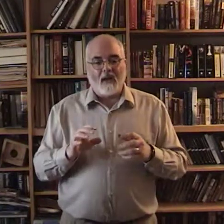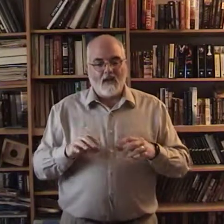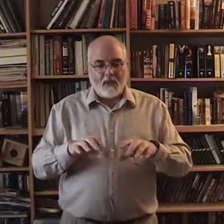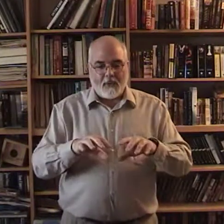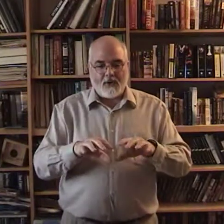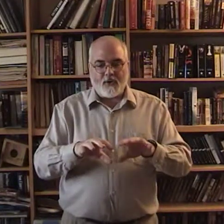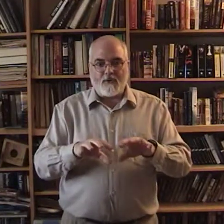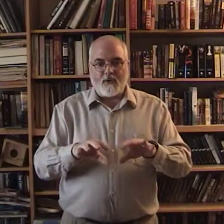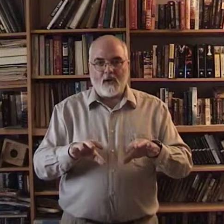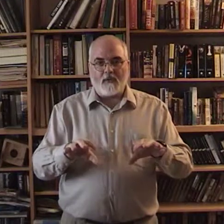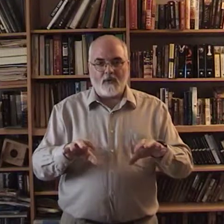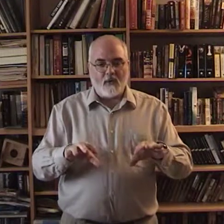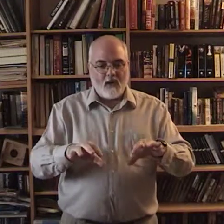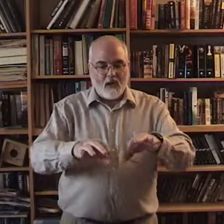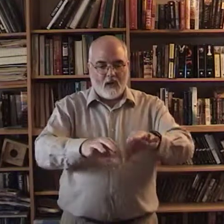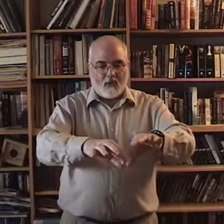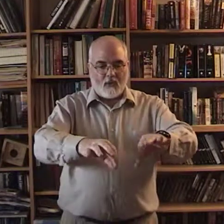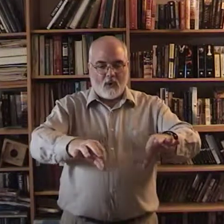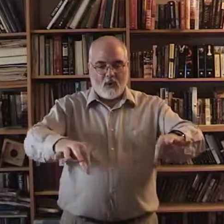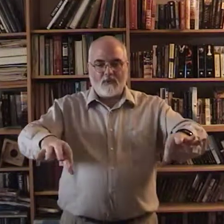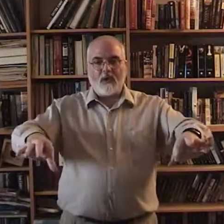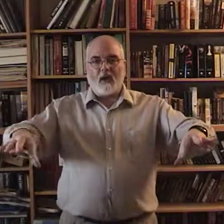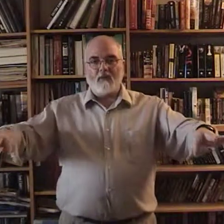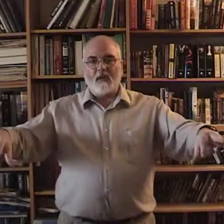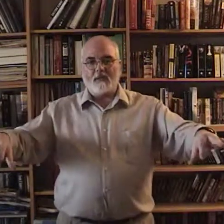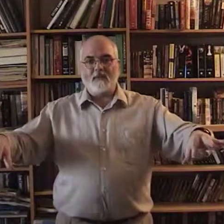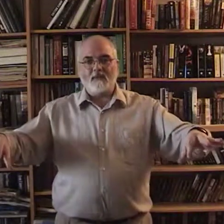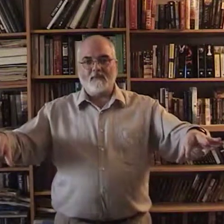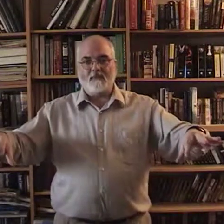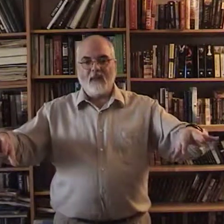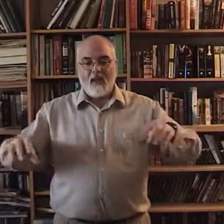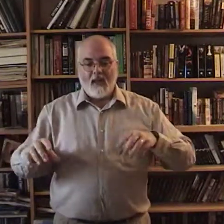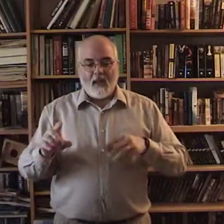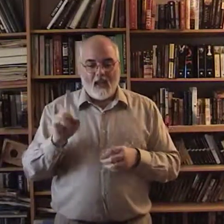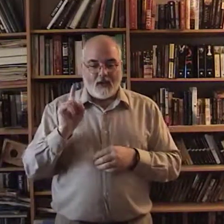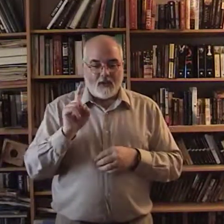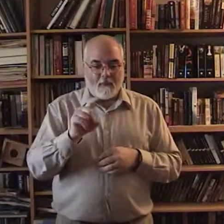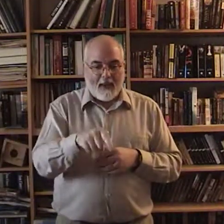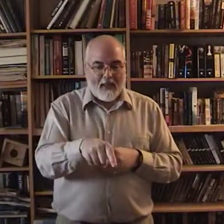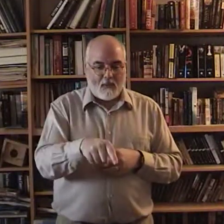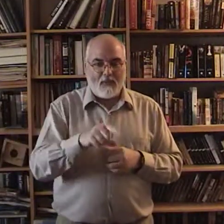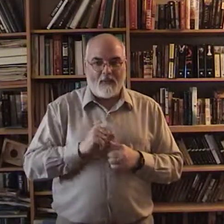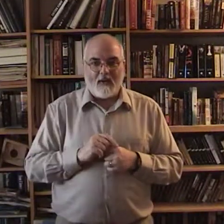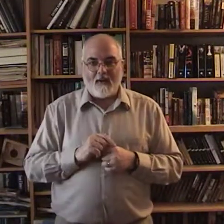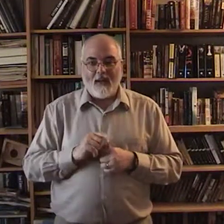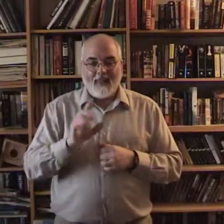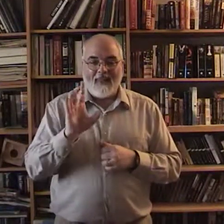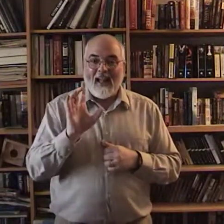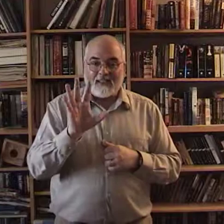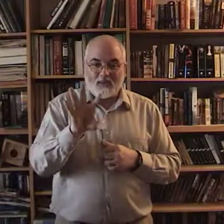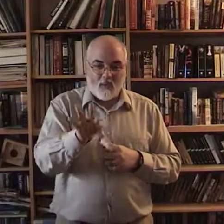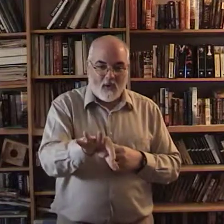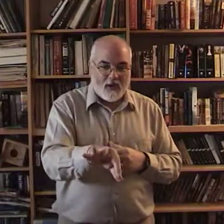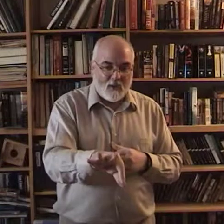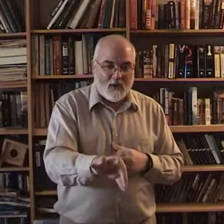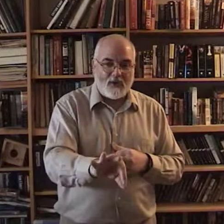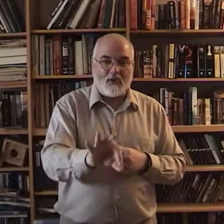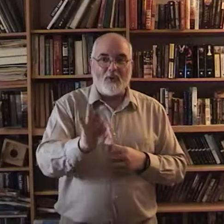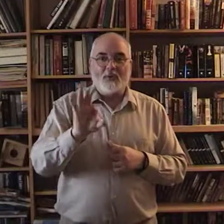so picture in front of you a row of jelly beans. And there's a black one there. That's the one you want to choose